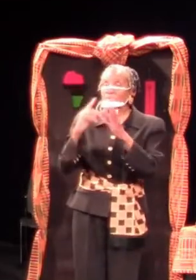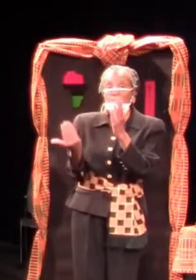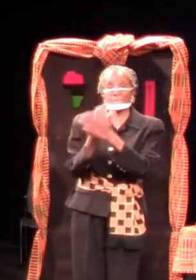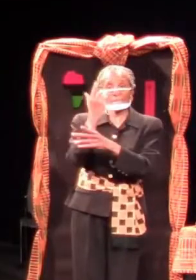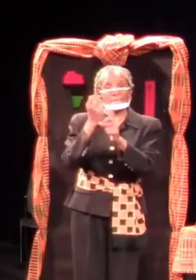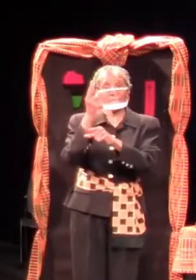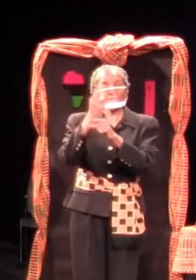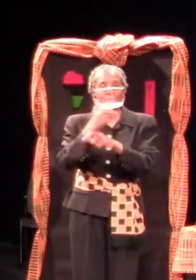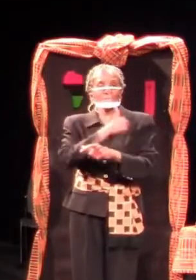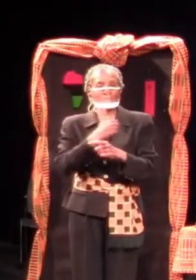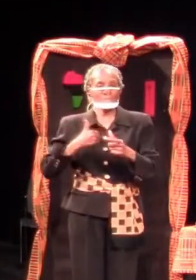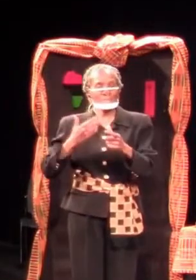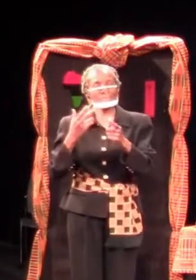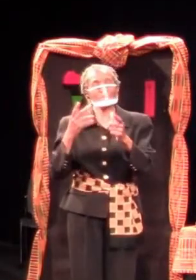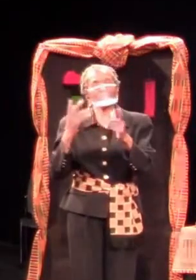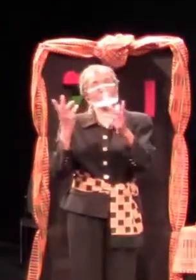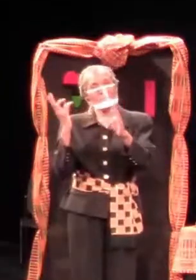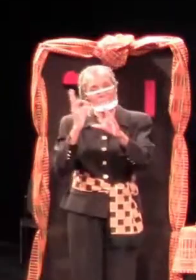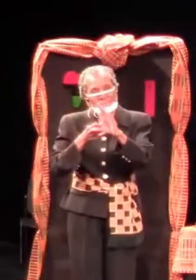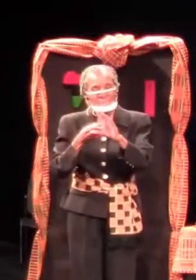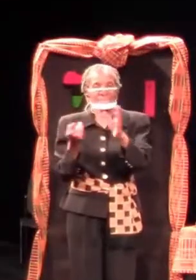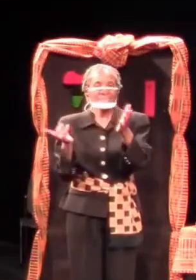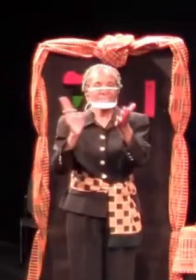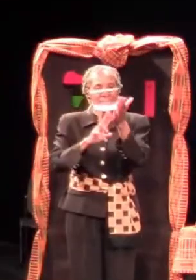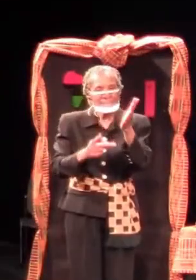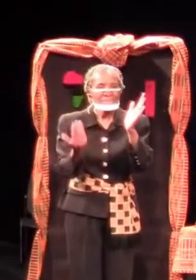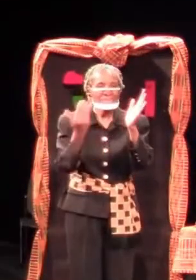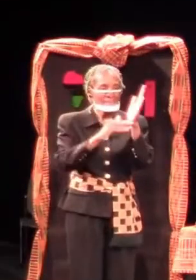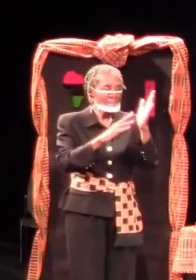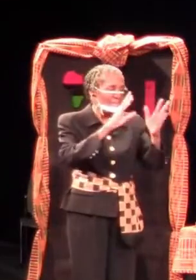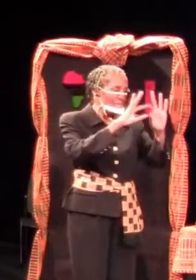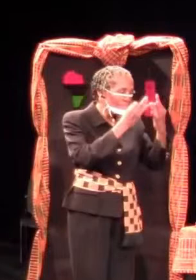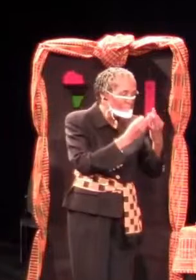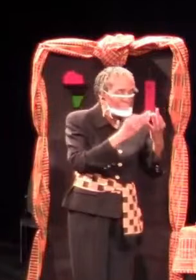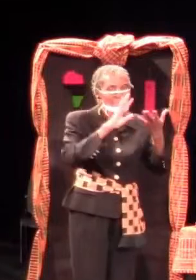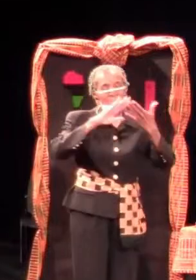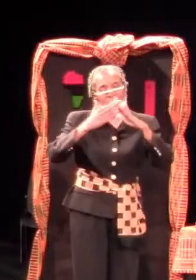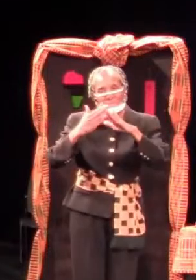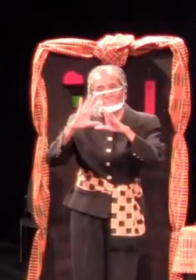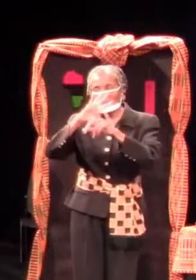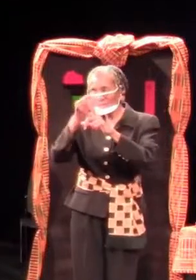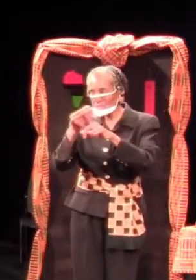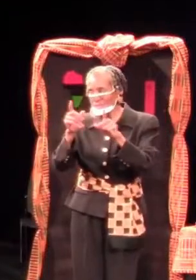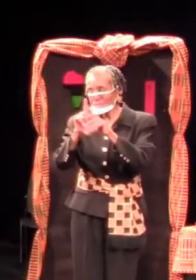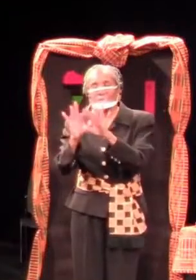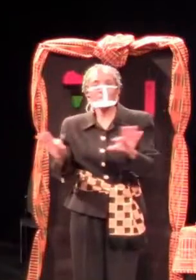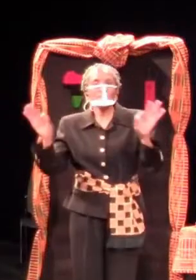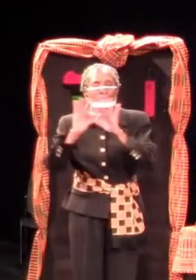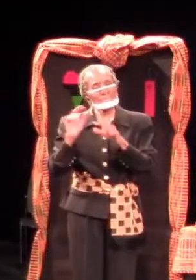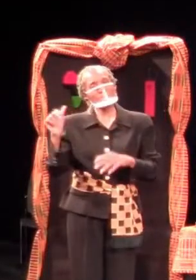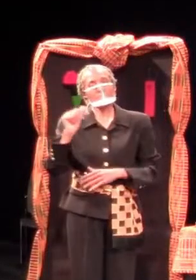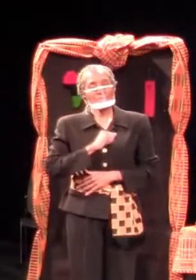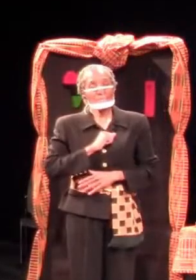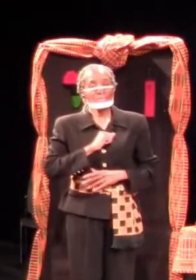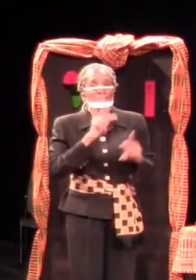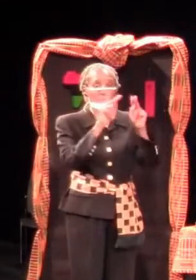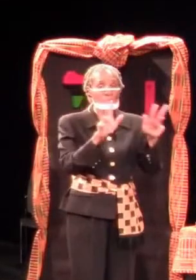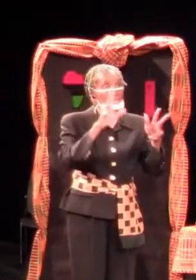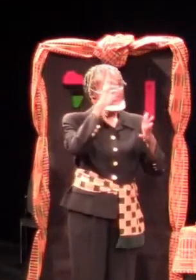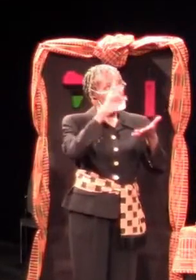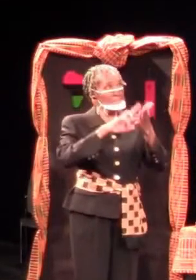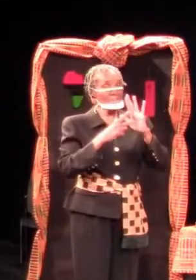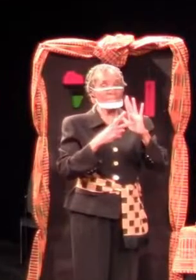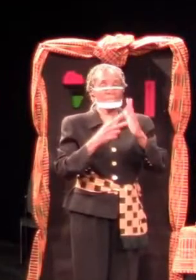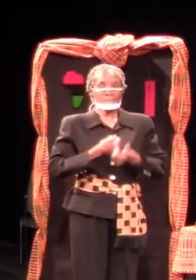annual membership to community, to your families, to your culture, and most importantly, to yourself. Kwanzaa